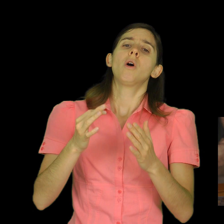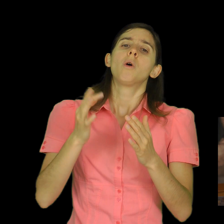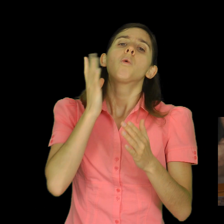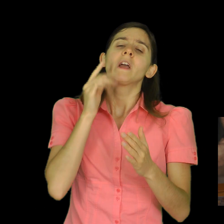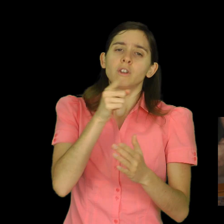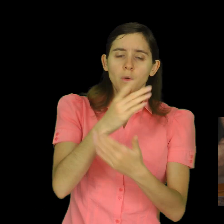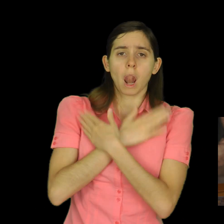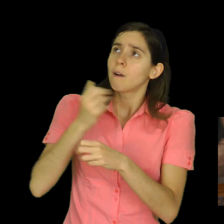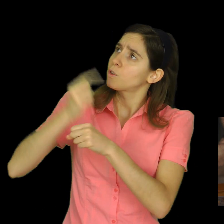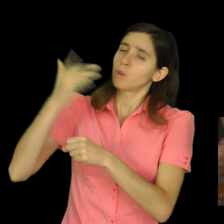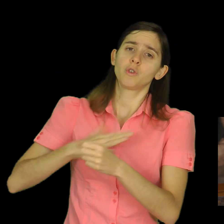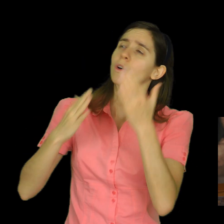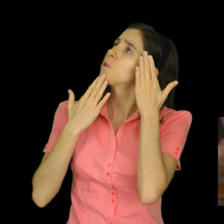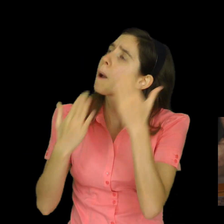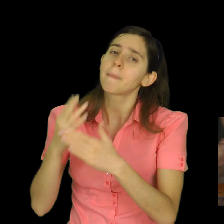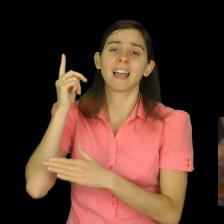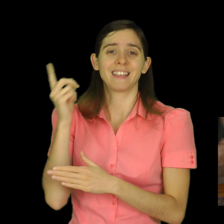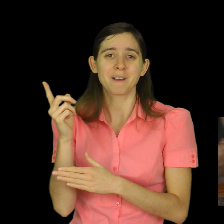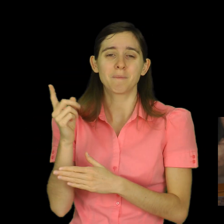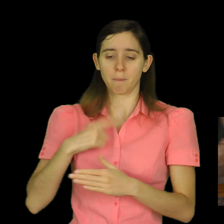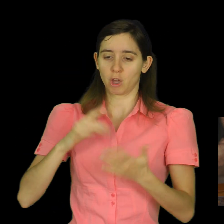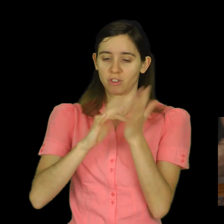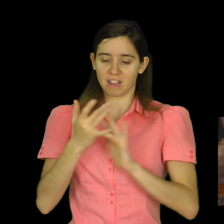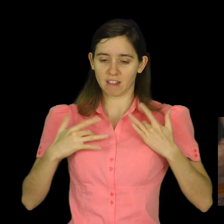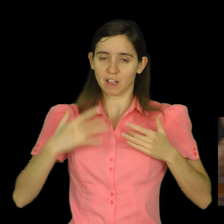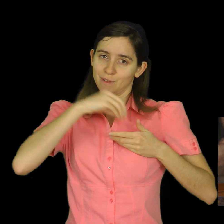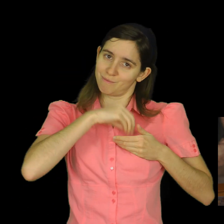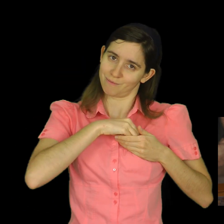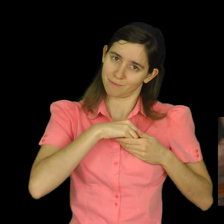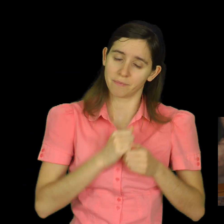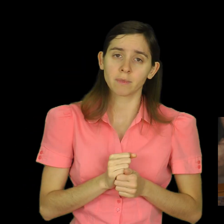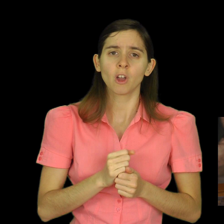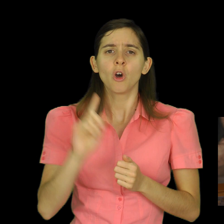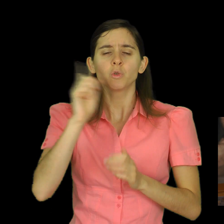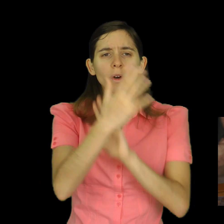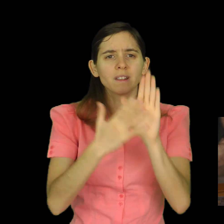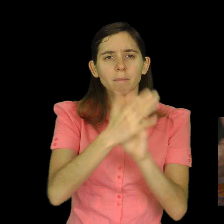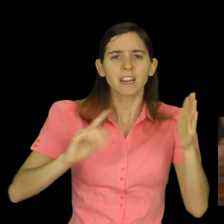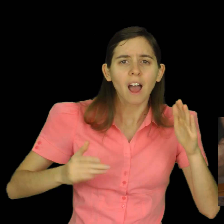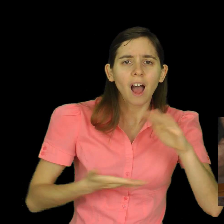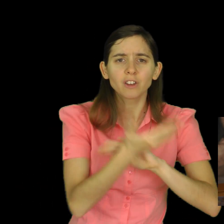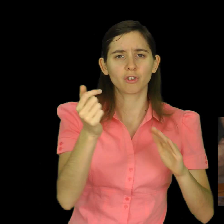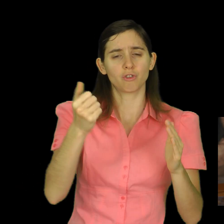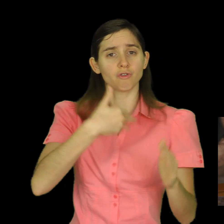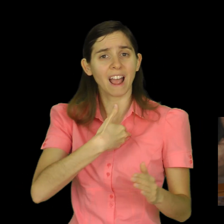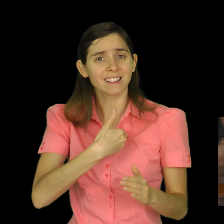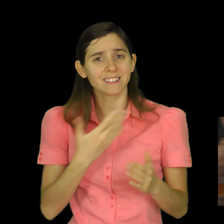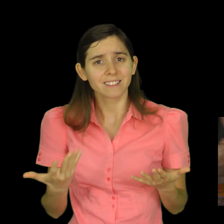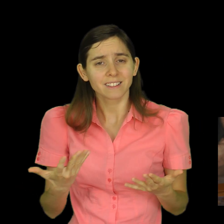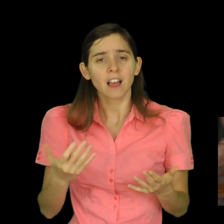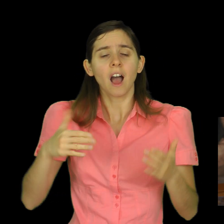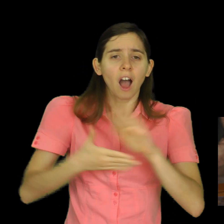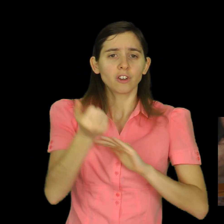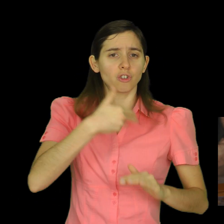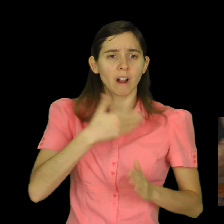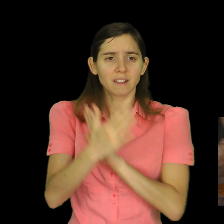God. It's what happens when Jesus lives his life in you. So what is it then to be under grace? Does being under grace mean that you don't